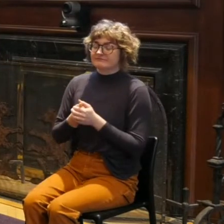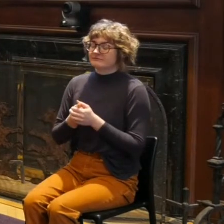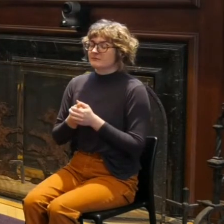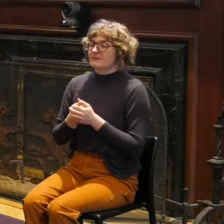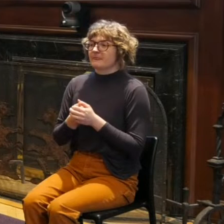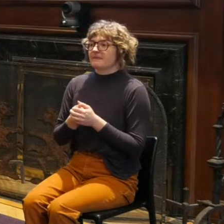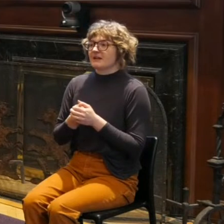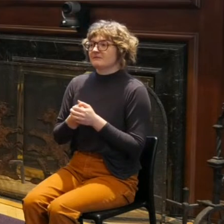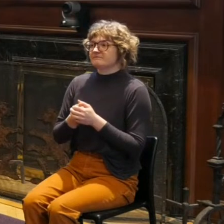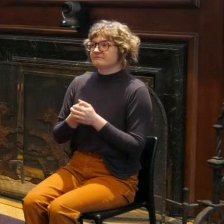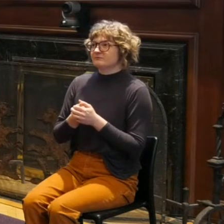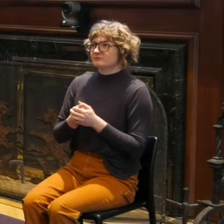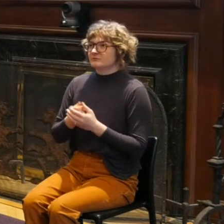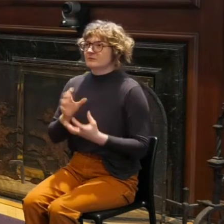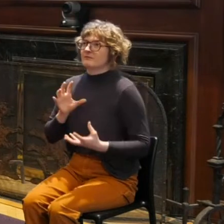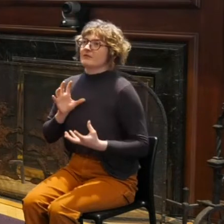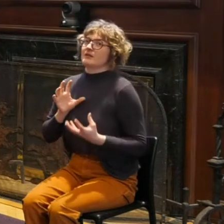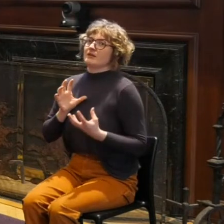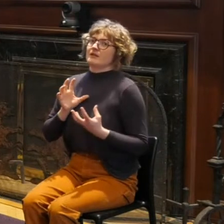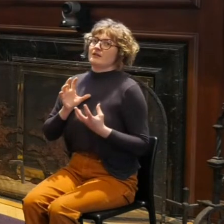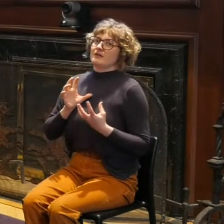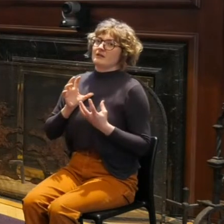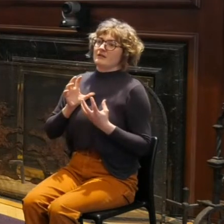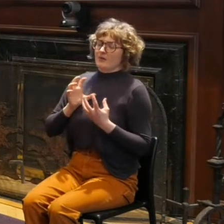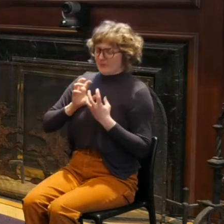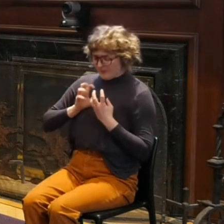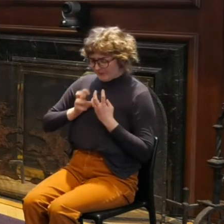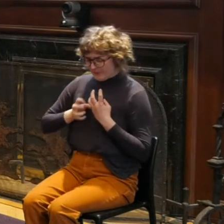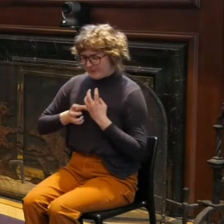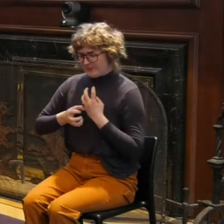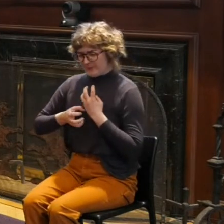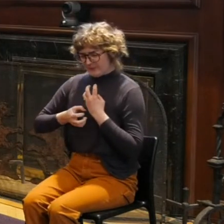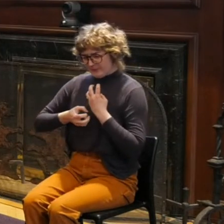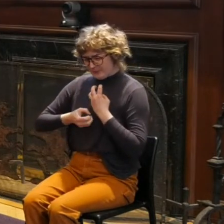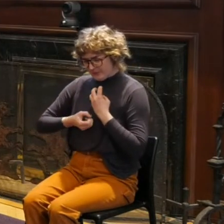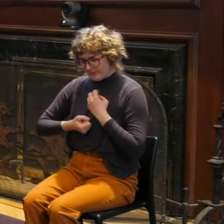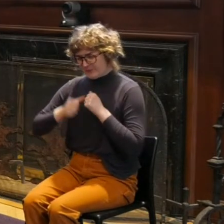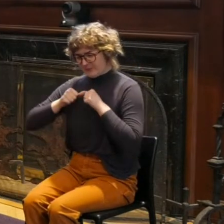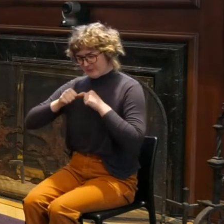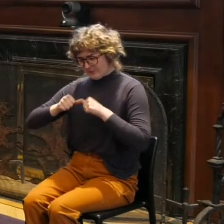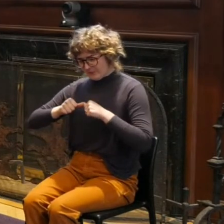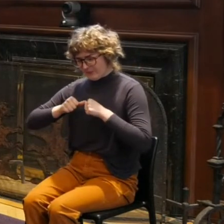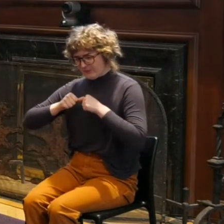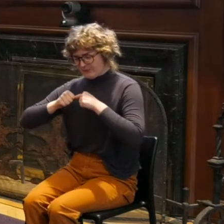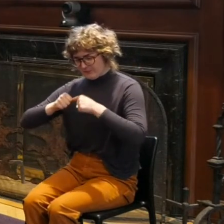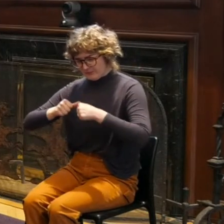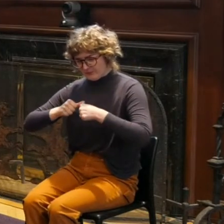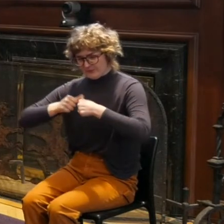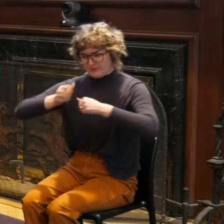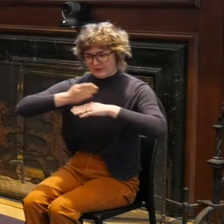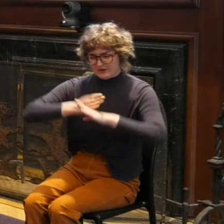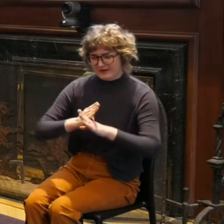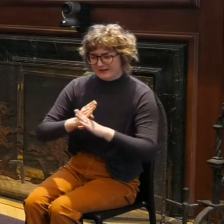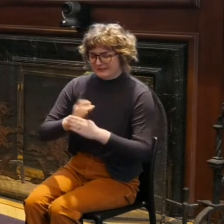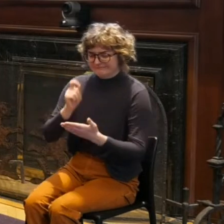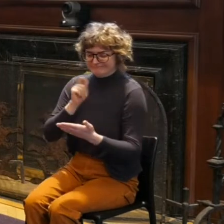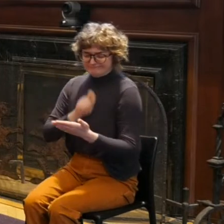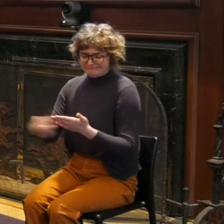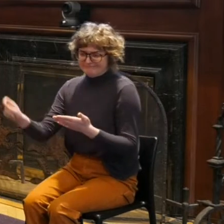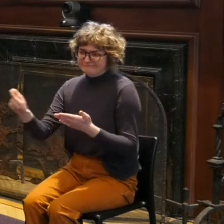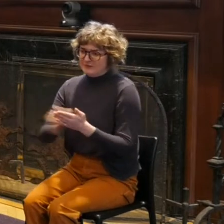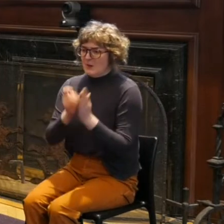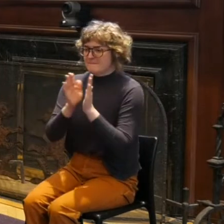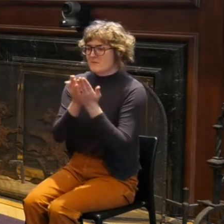is a twisting tunnel carpal pain that struggles to thwart her as she slashes each book with her